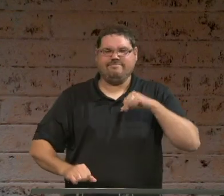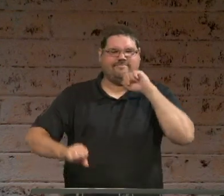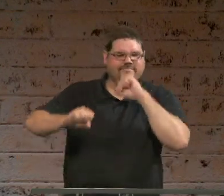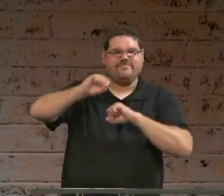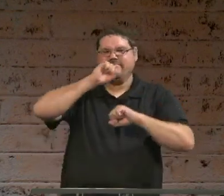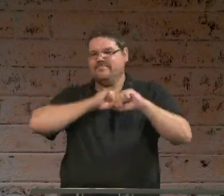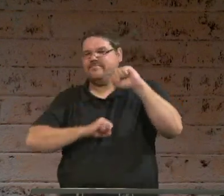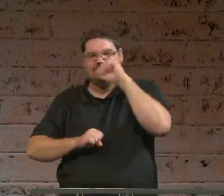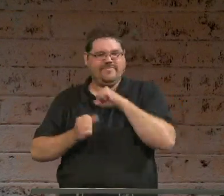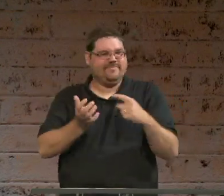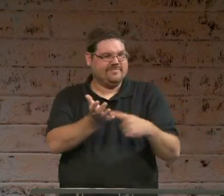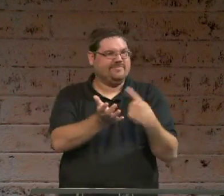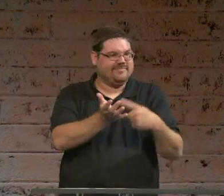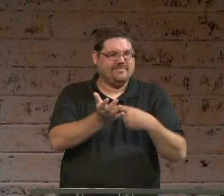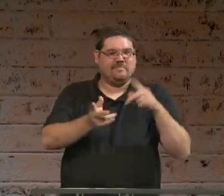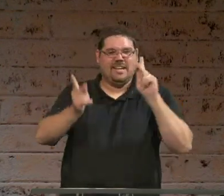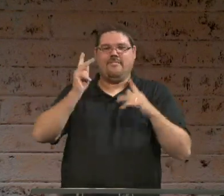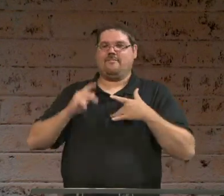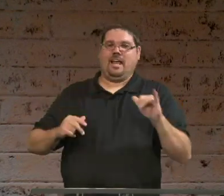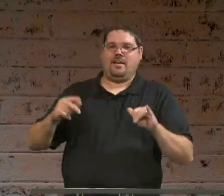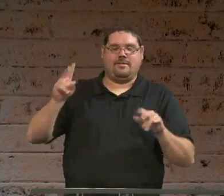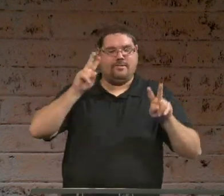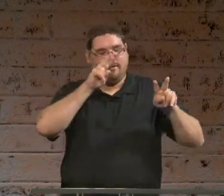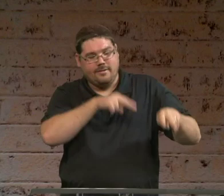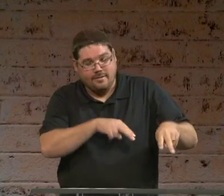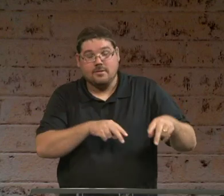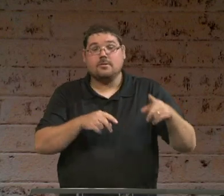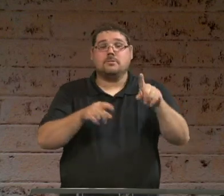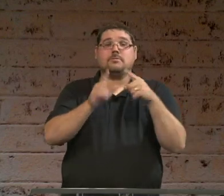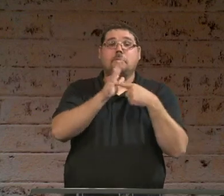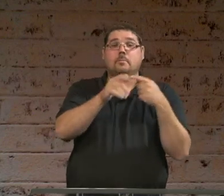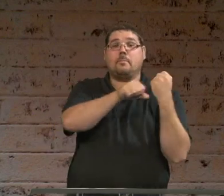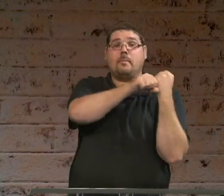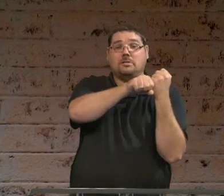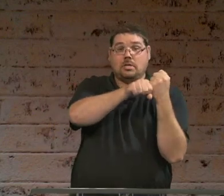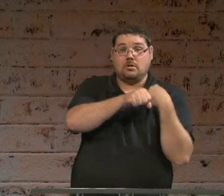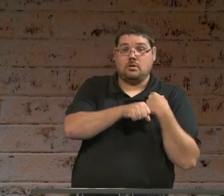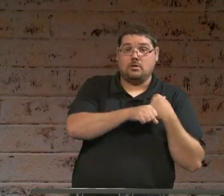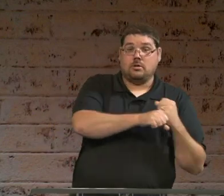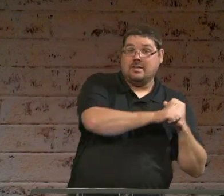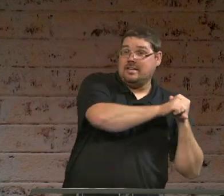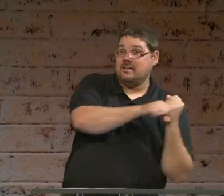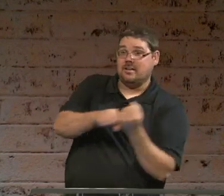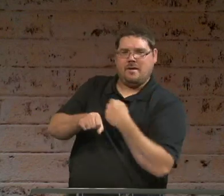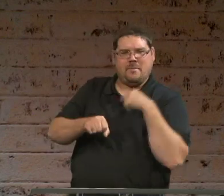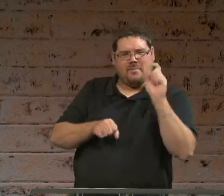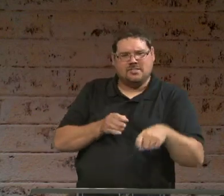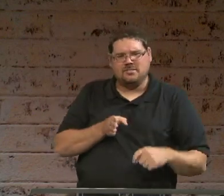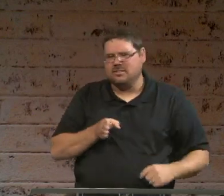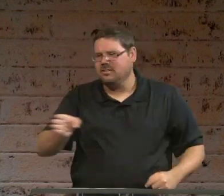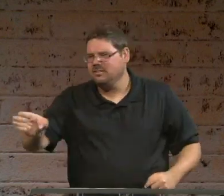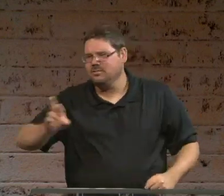much appreciation. Now I'm a lefty, and so I have experienced a lot of frustrations about that. When I play